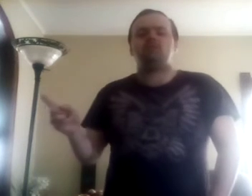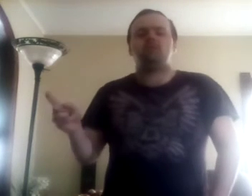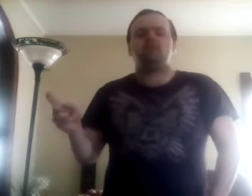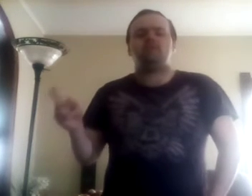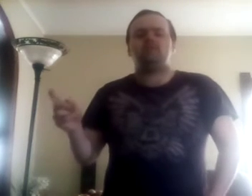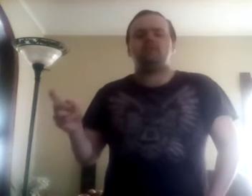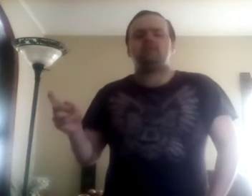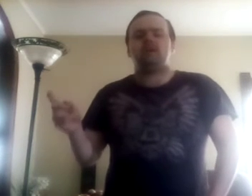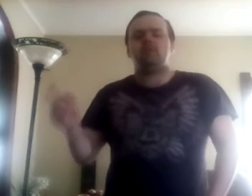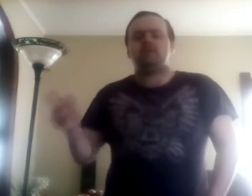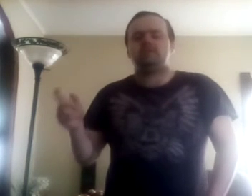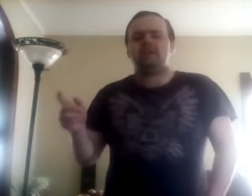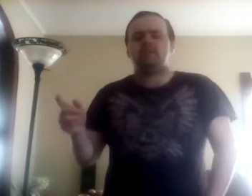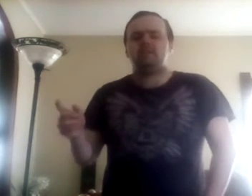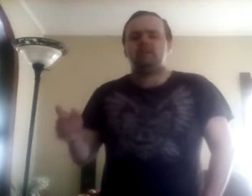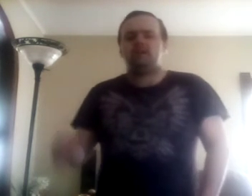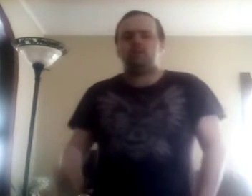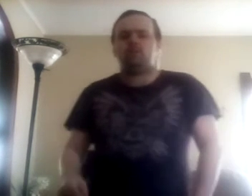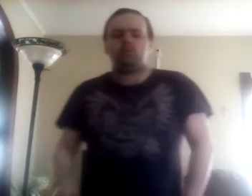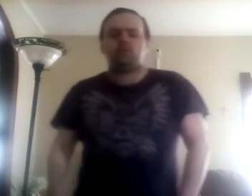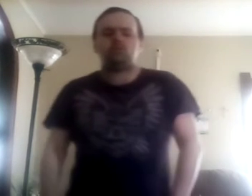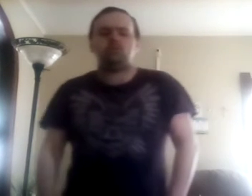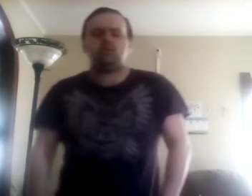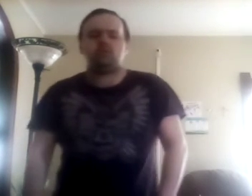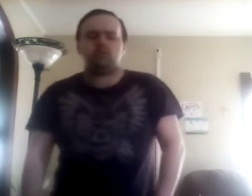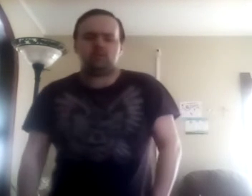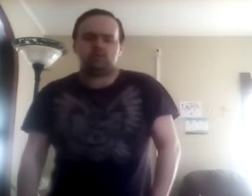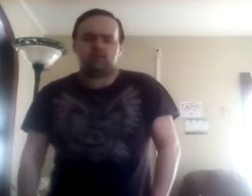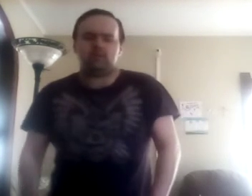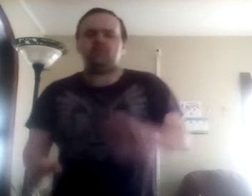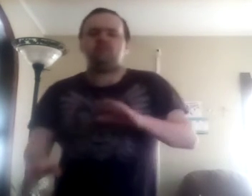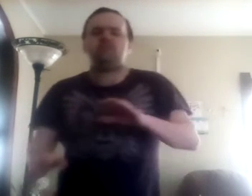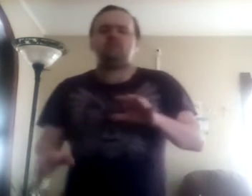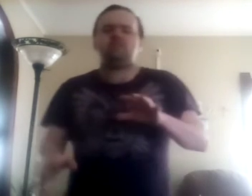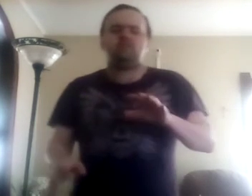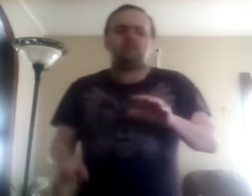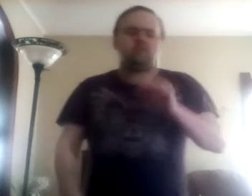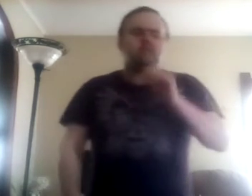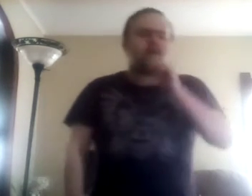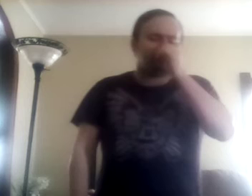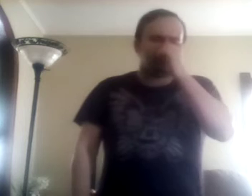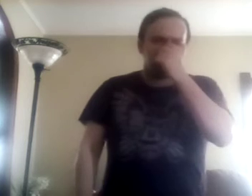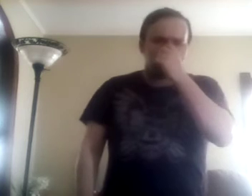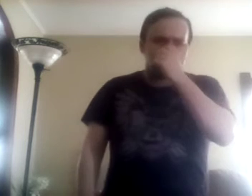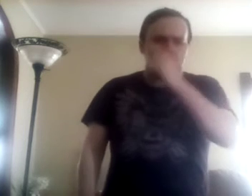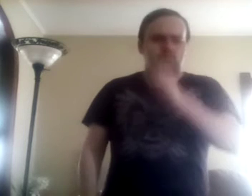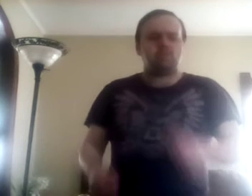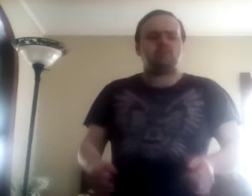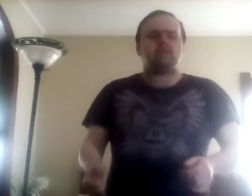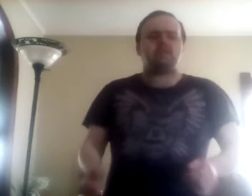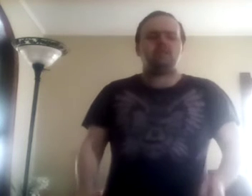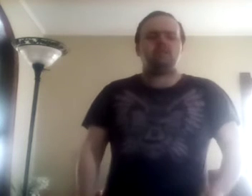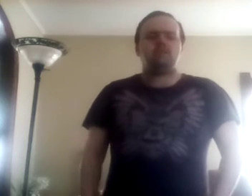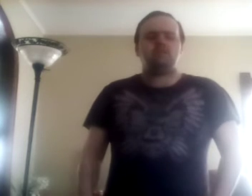I found the Fifis on Wednesday. We could do the Fifis. 90s music